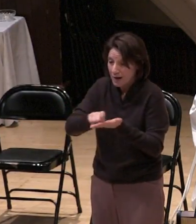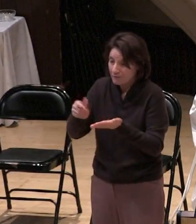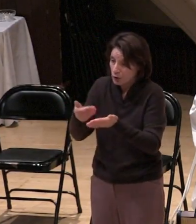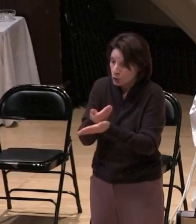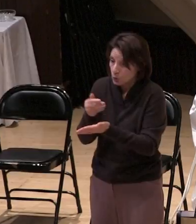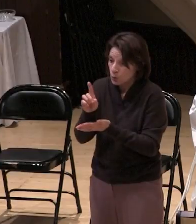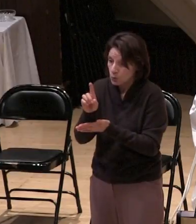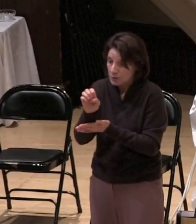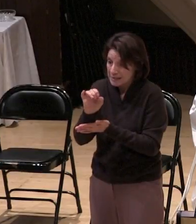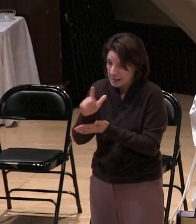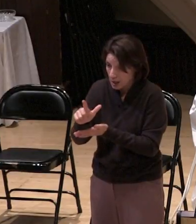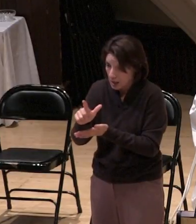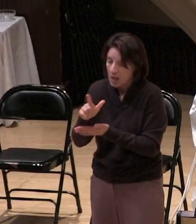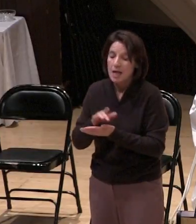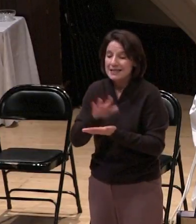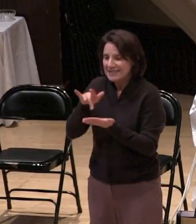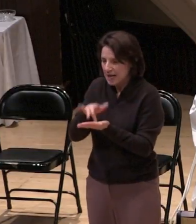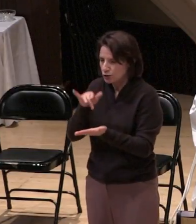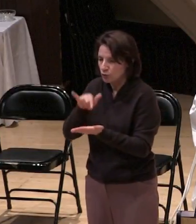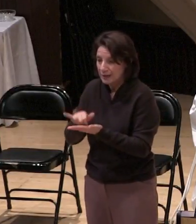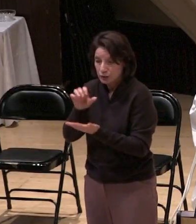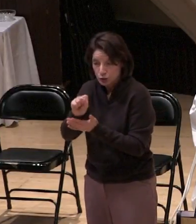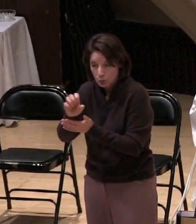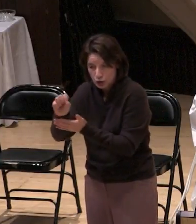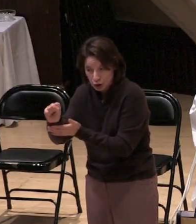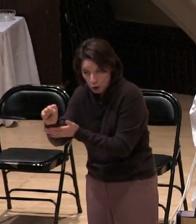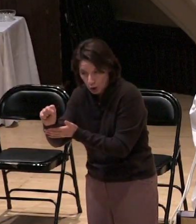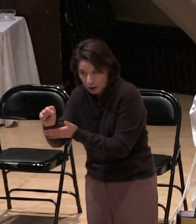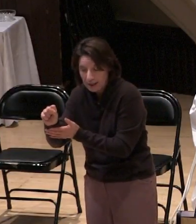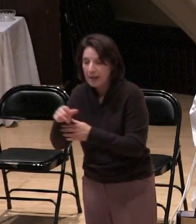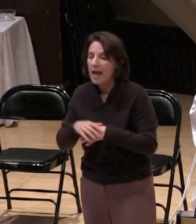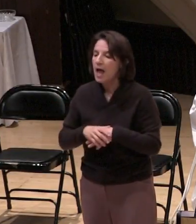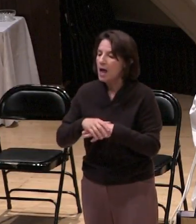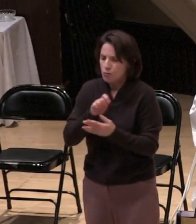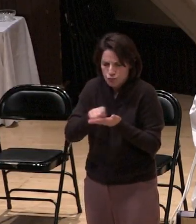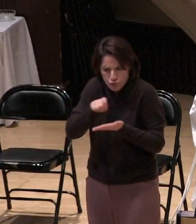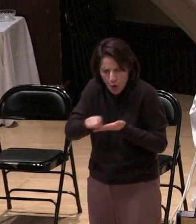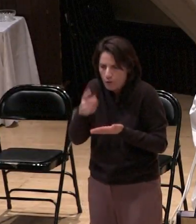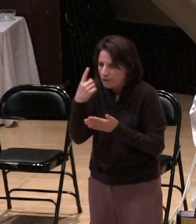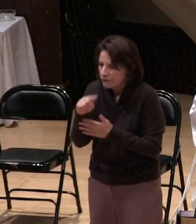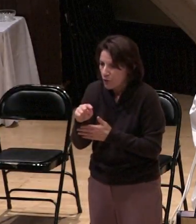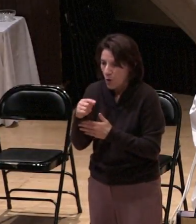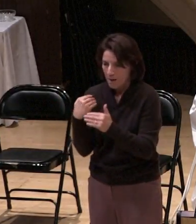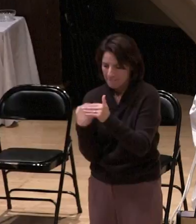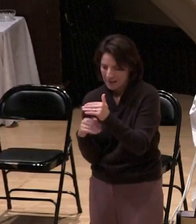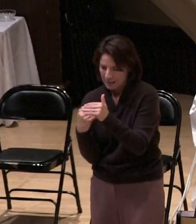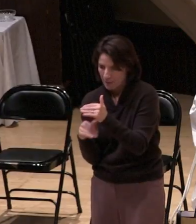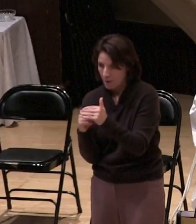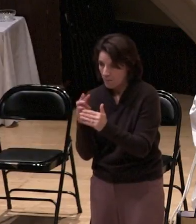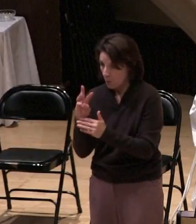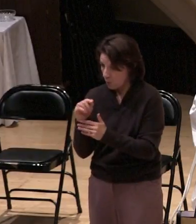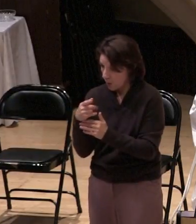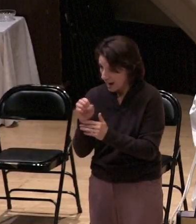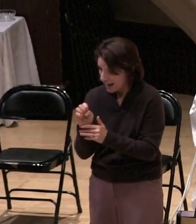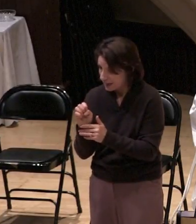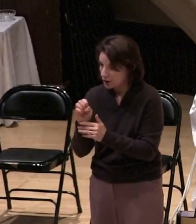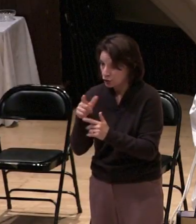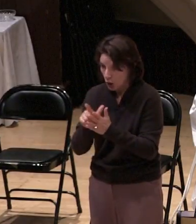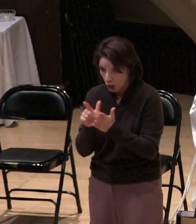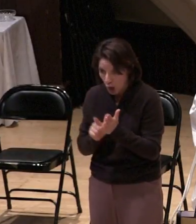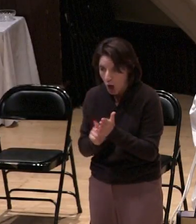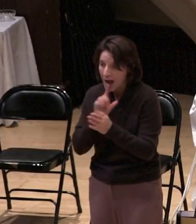legislation for Social Security, the legislation for the first minimum wage law, the first overtime law. She got